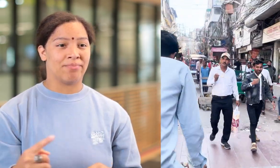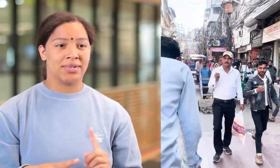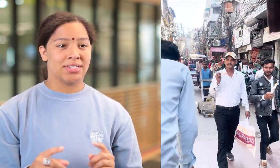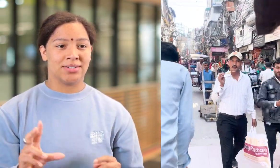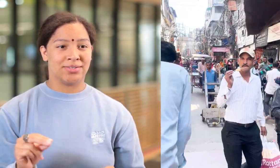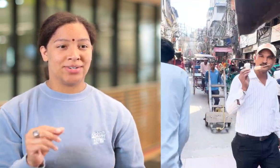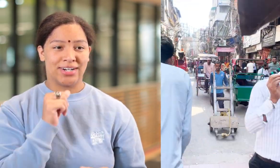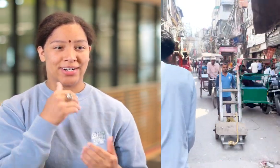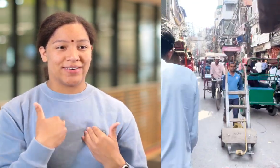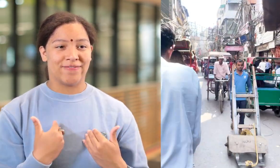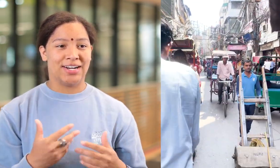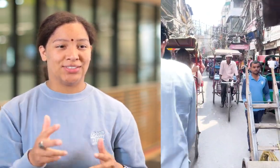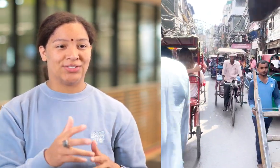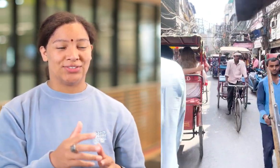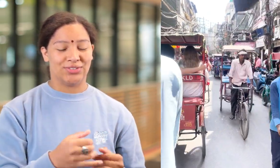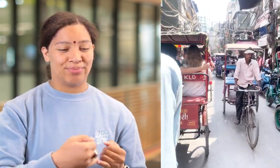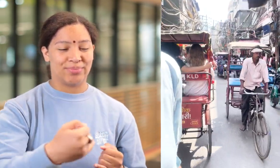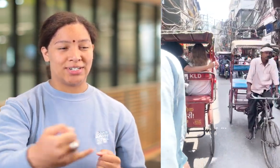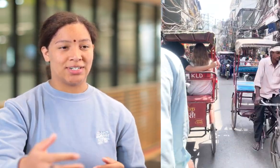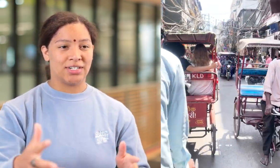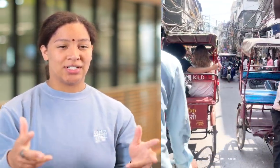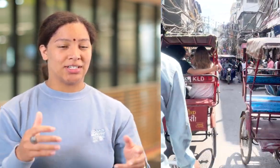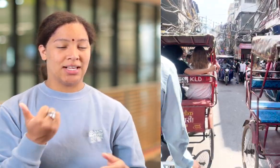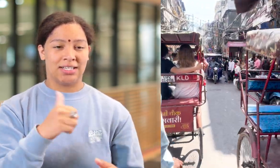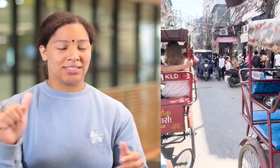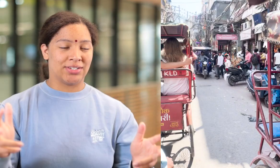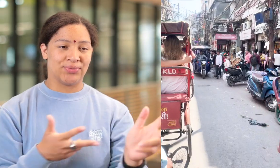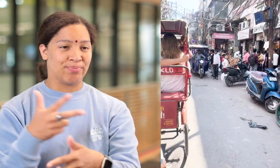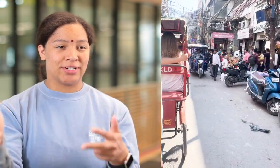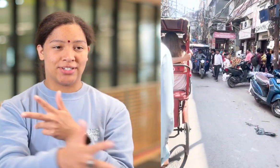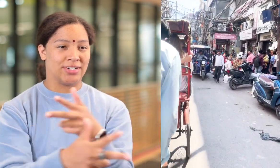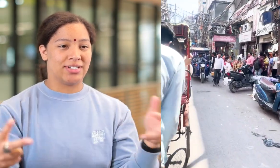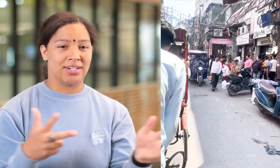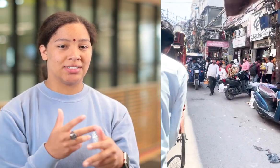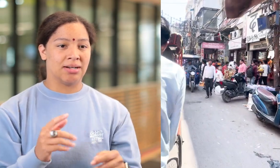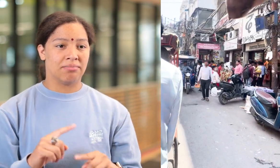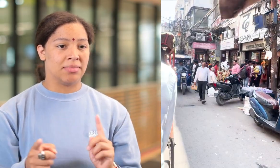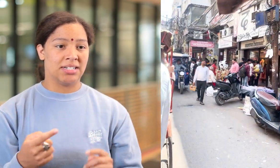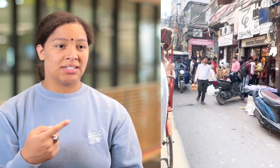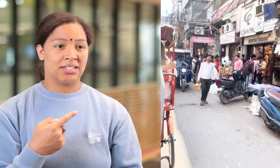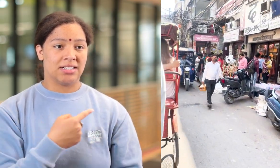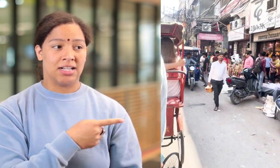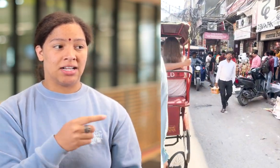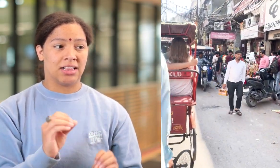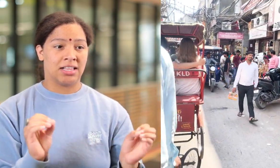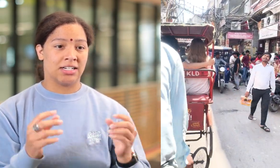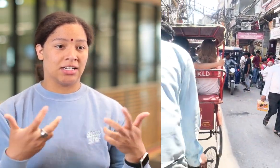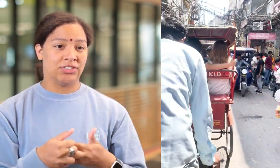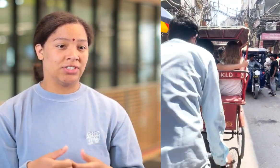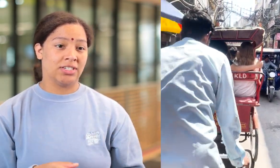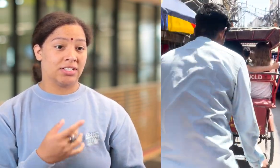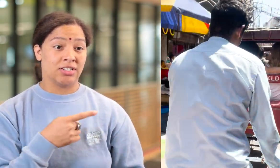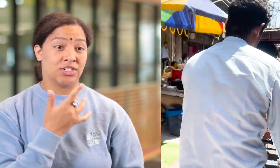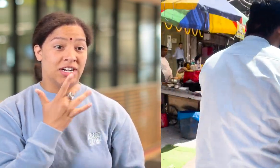to separate directions of traffic they didn't have any of that and people were just driving all over the road and